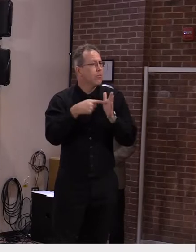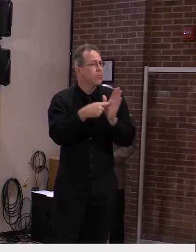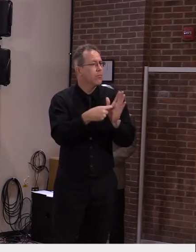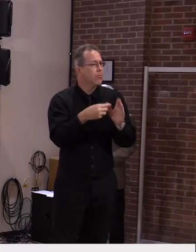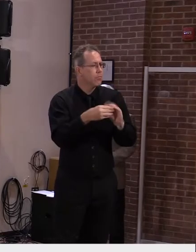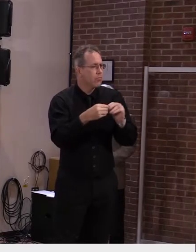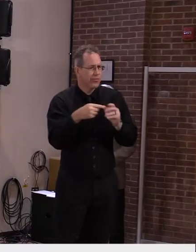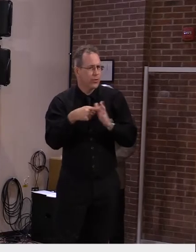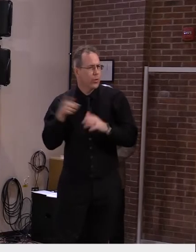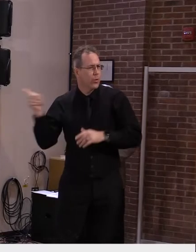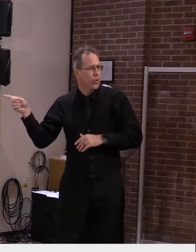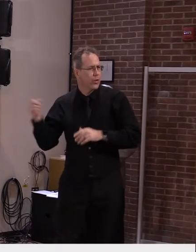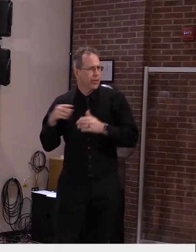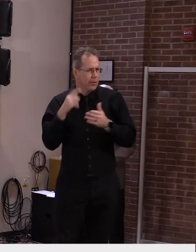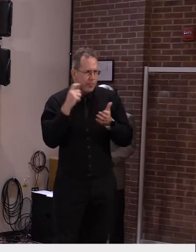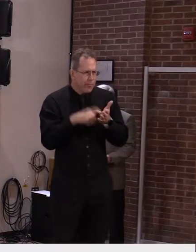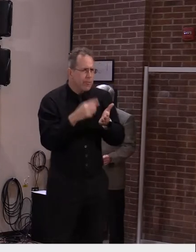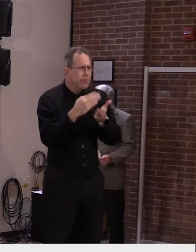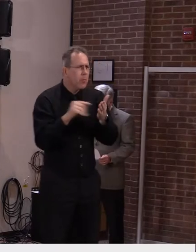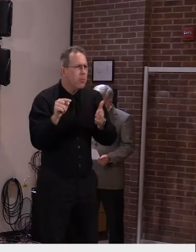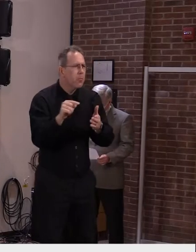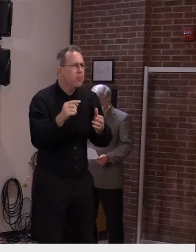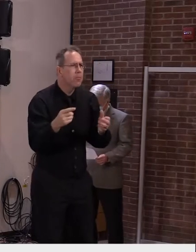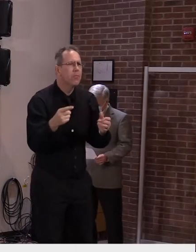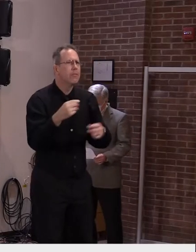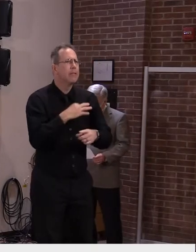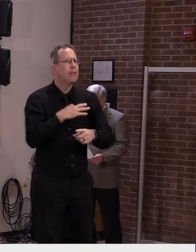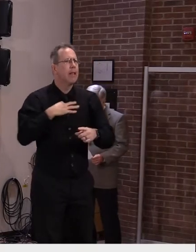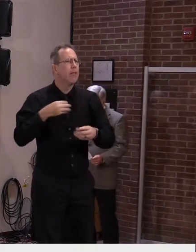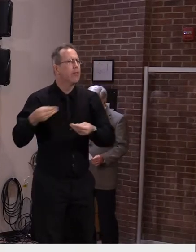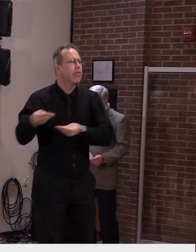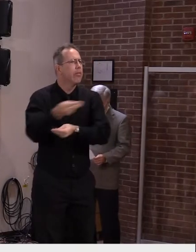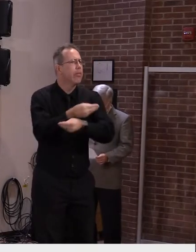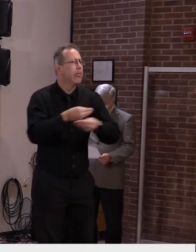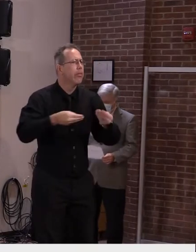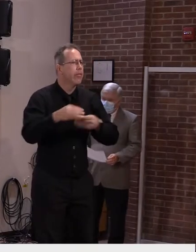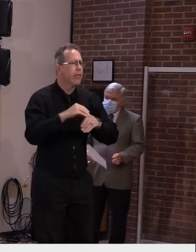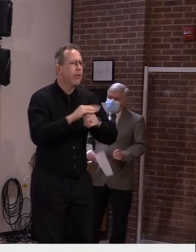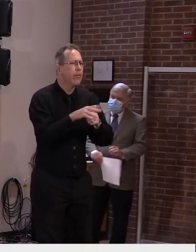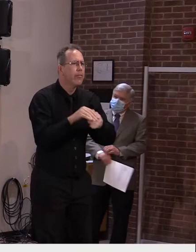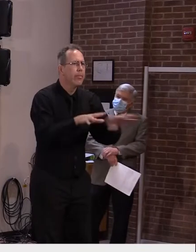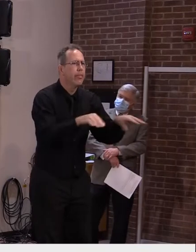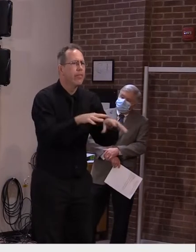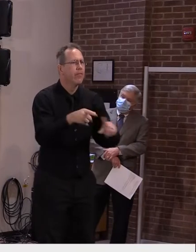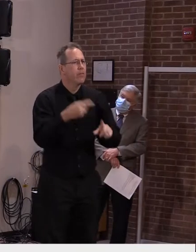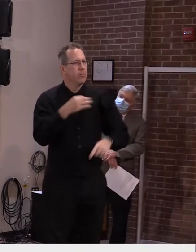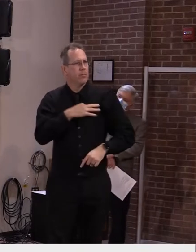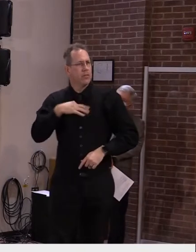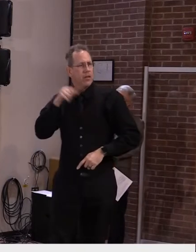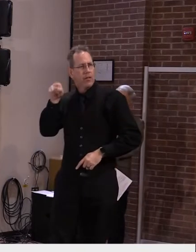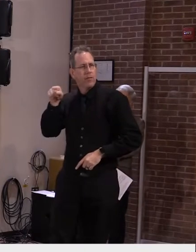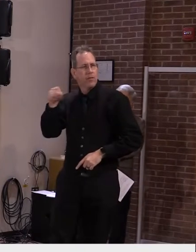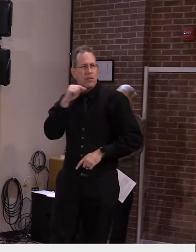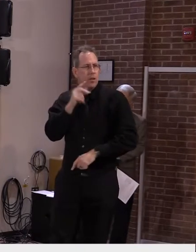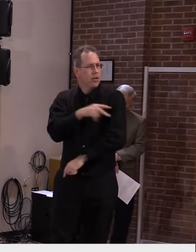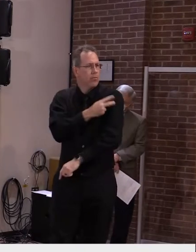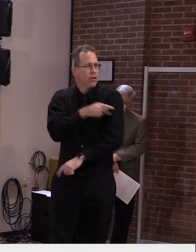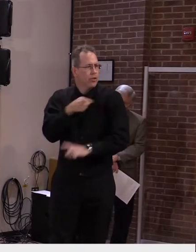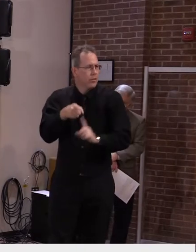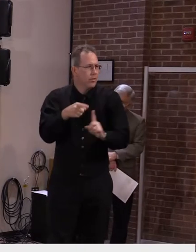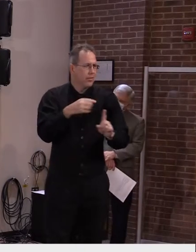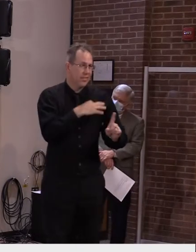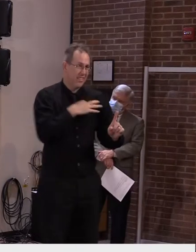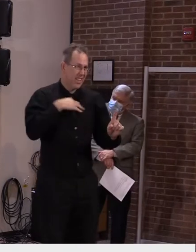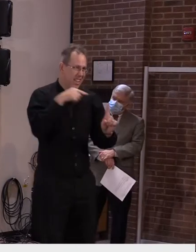than resident positive cases. Nonetheless, this one is a particularly significant one, and I don't